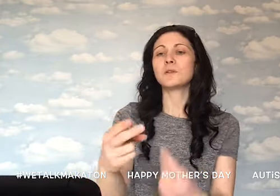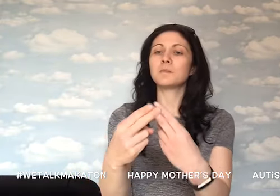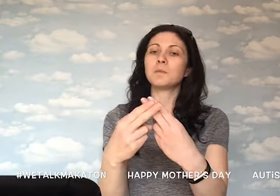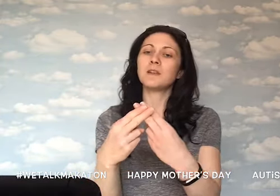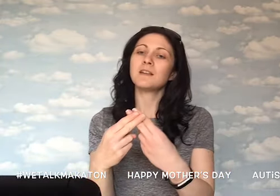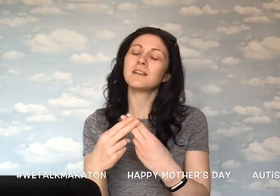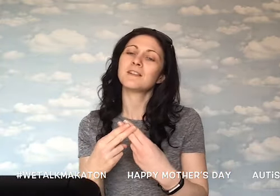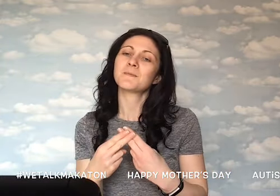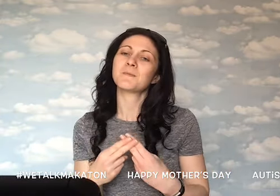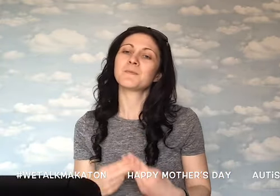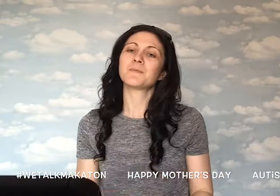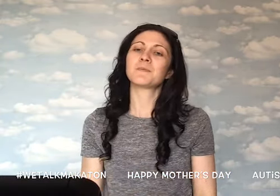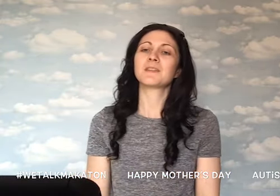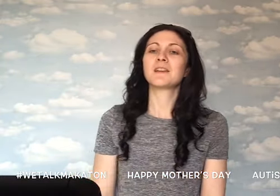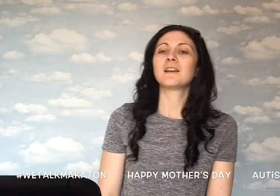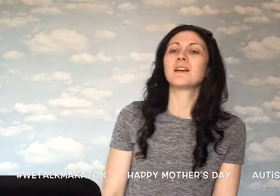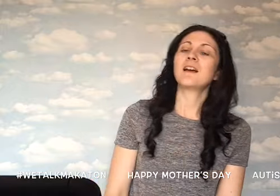me. And